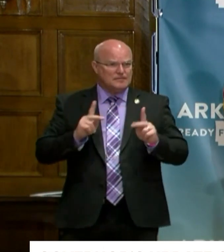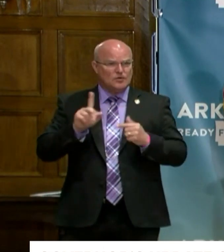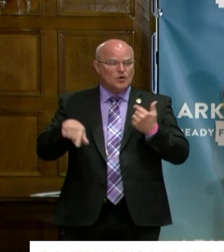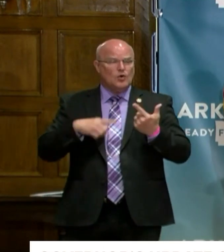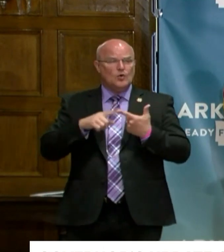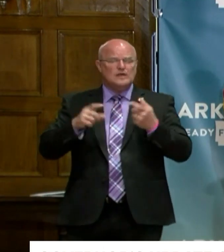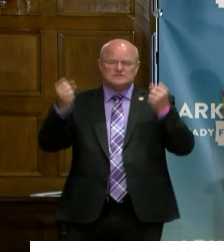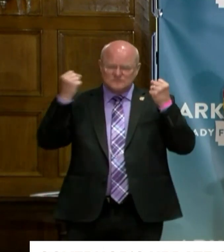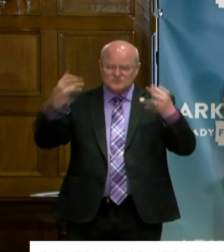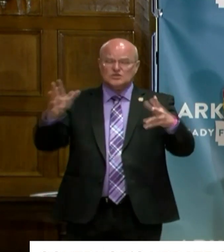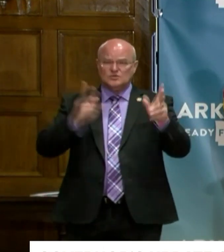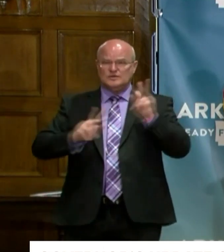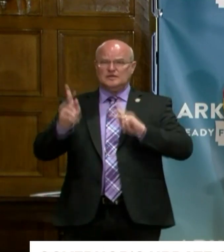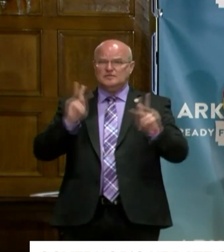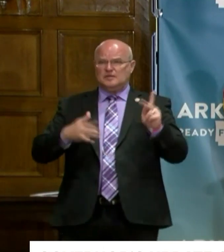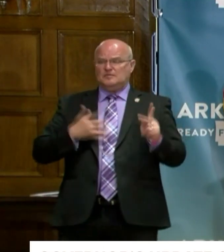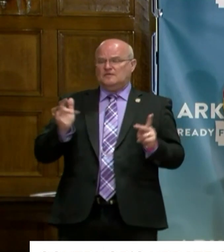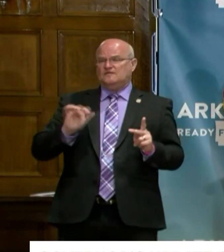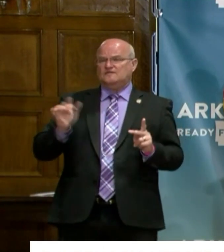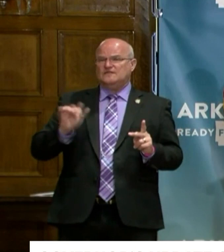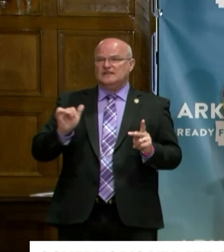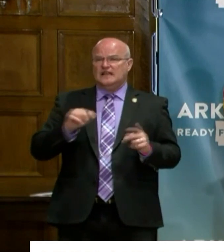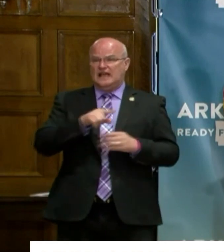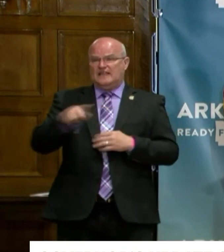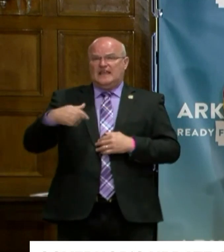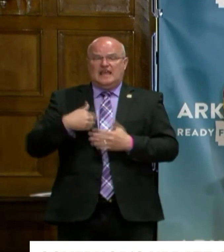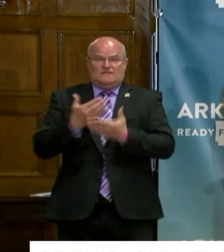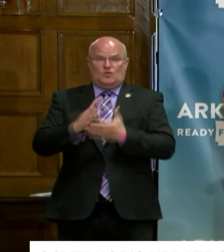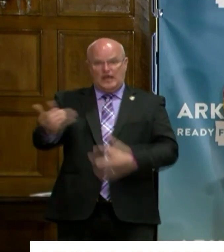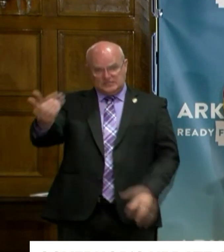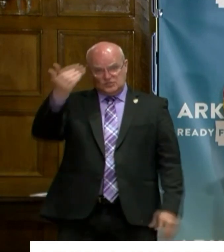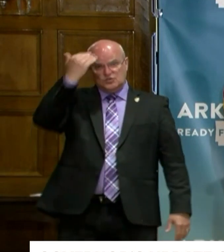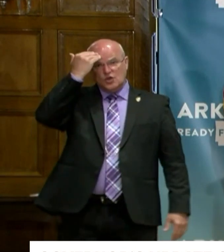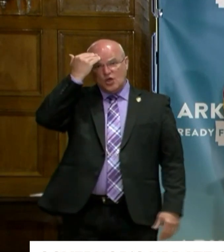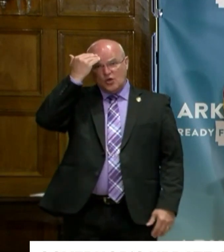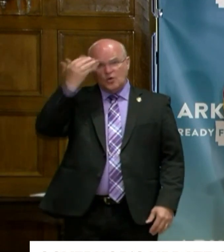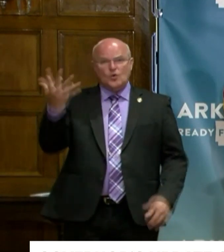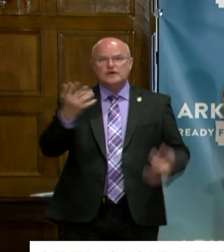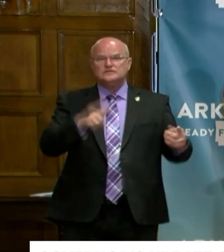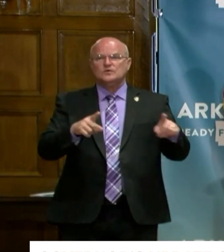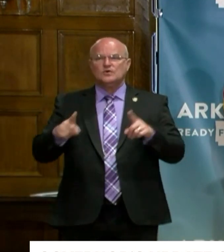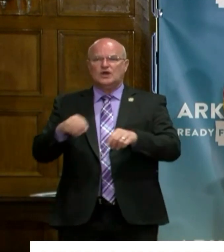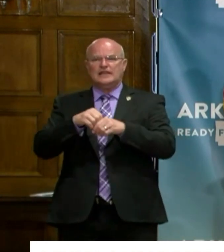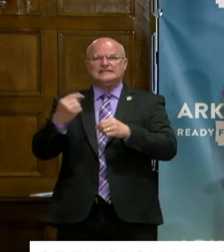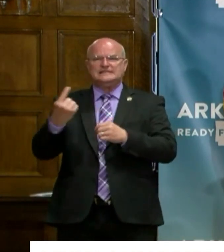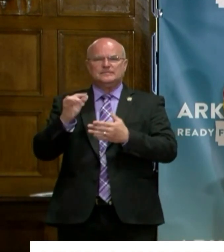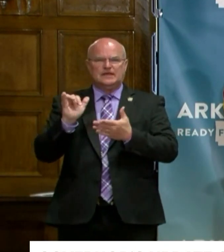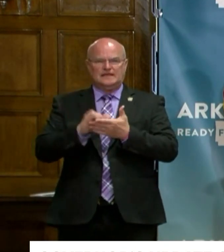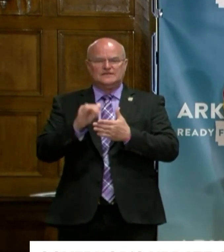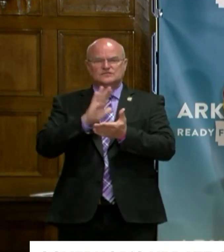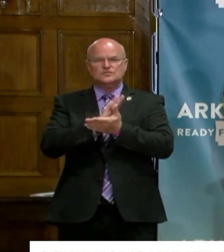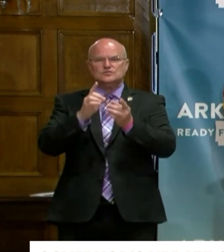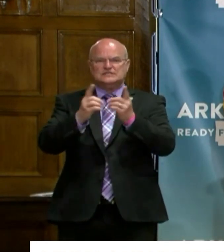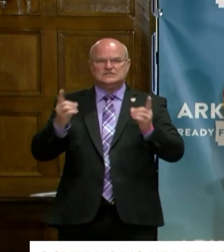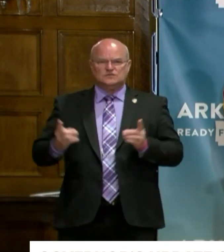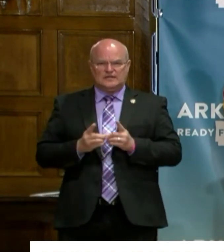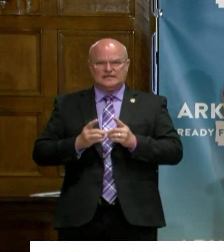when there are so many people who feel like they have a right to know what's going on in something like a school